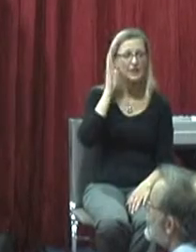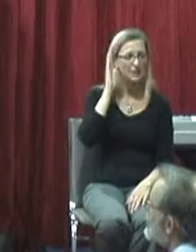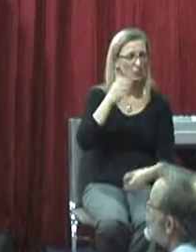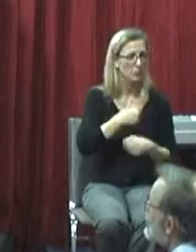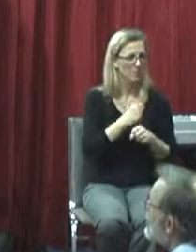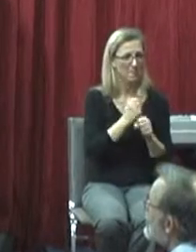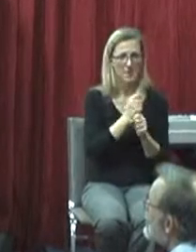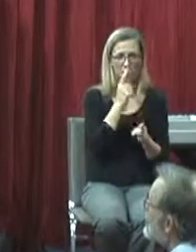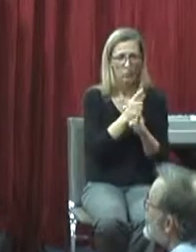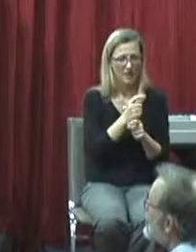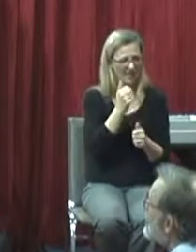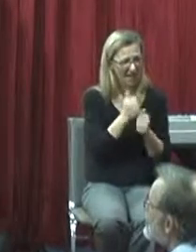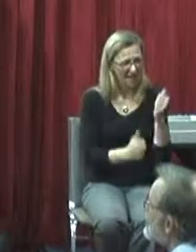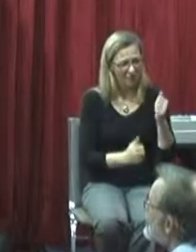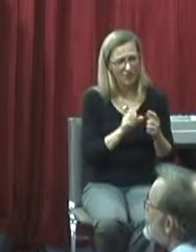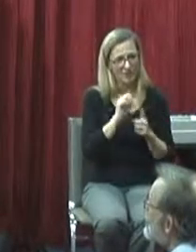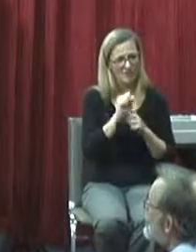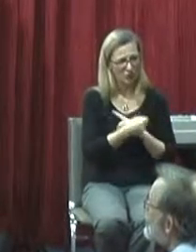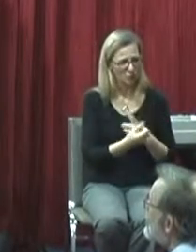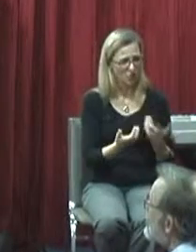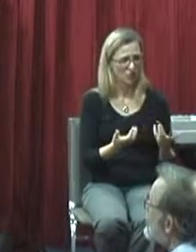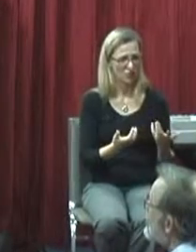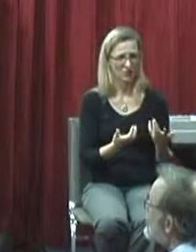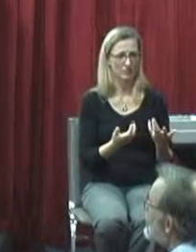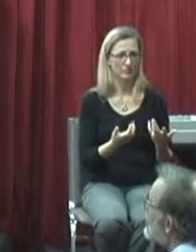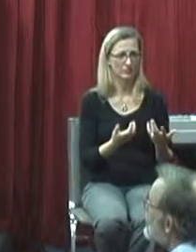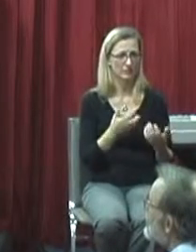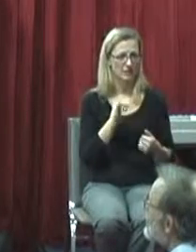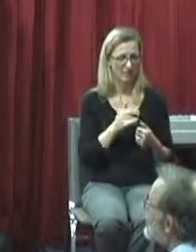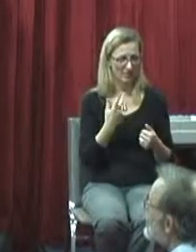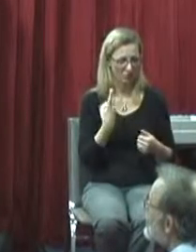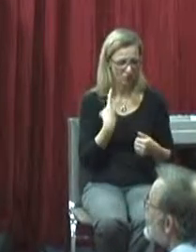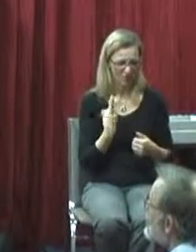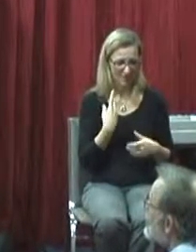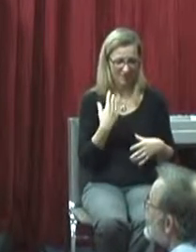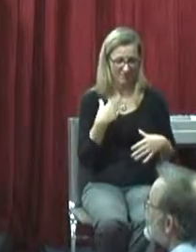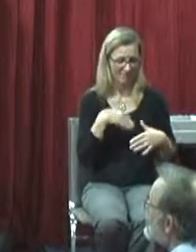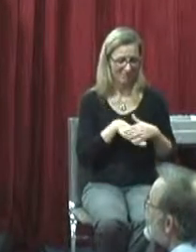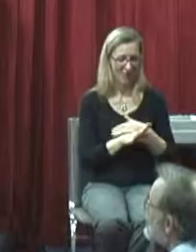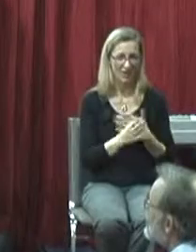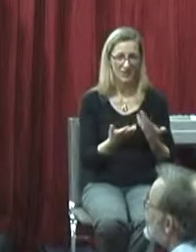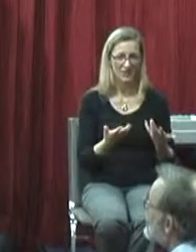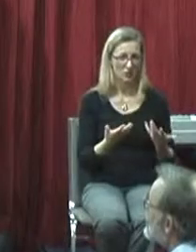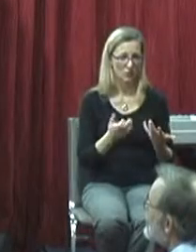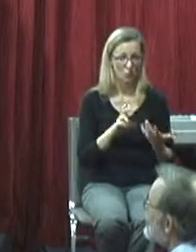that you or I, by our own foolishness, have gotten ourselves into or somebody else has gotten us into.